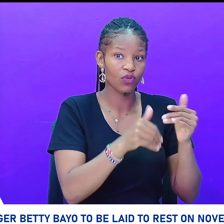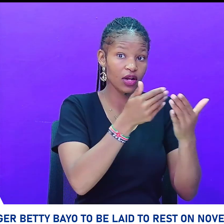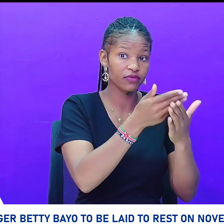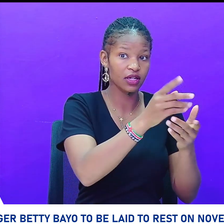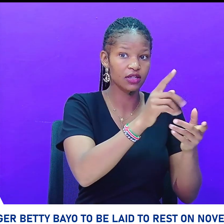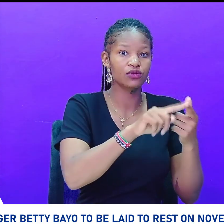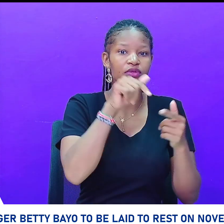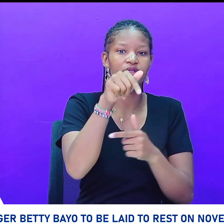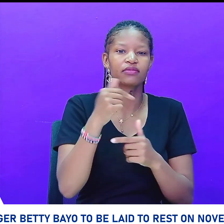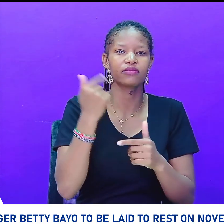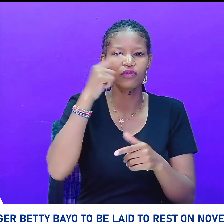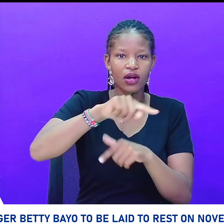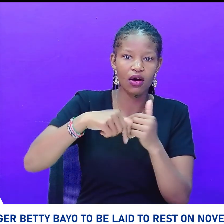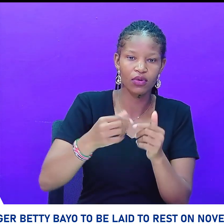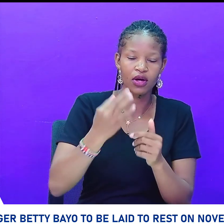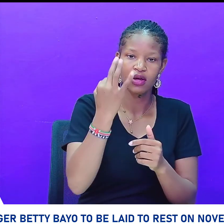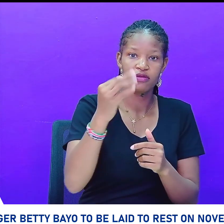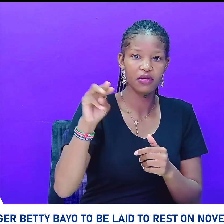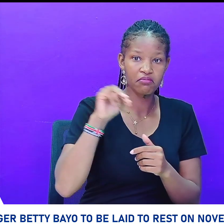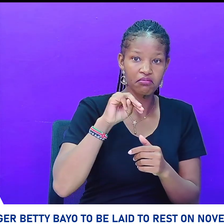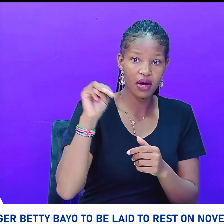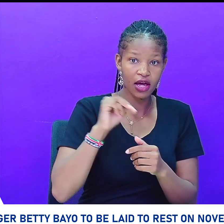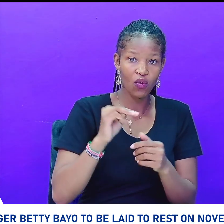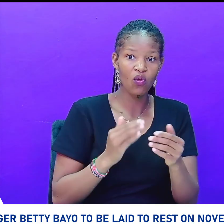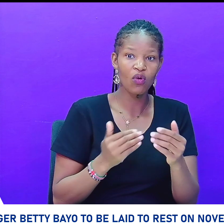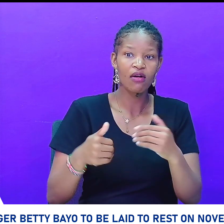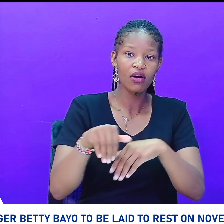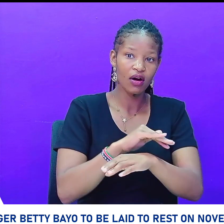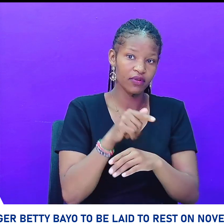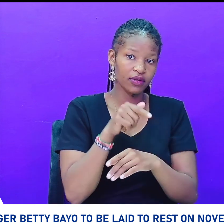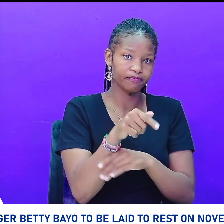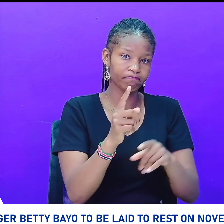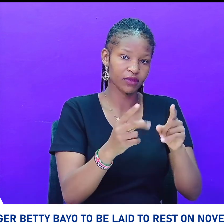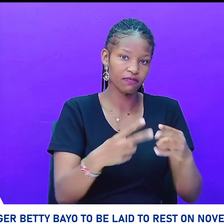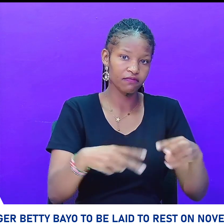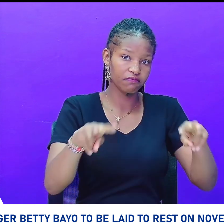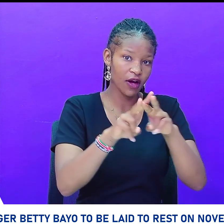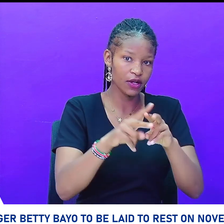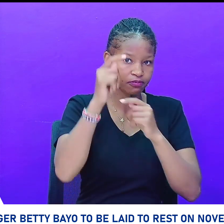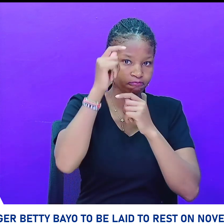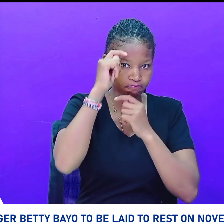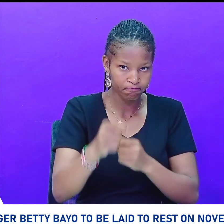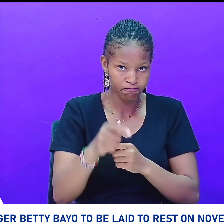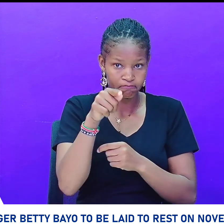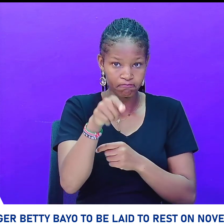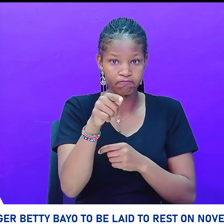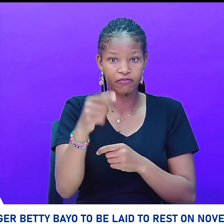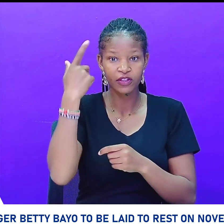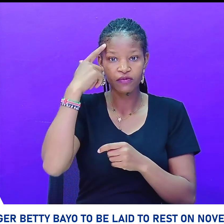The funeral arrangements are estimated to cost around 3 million shillings, covering various aspects